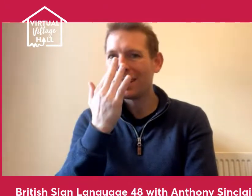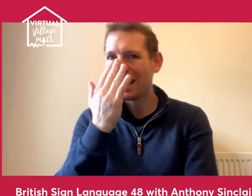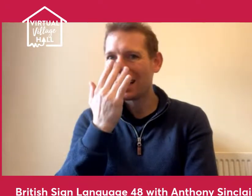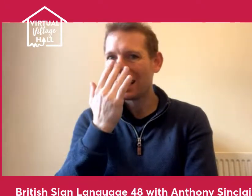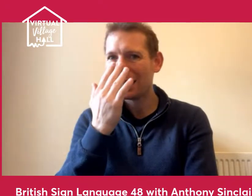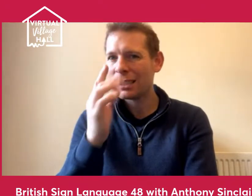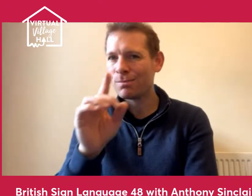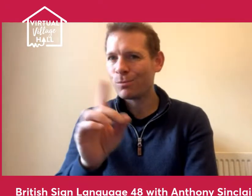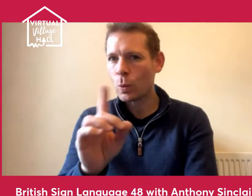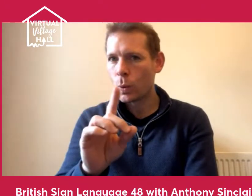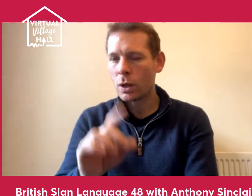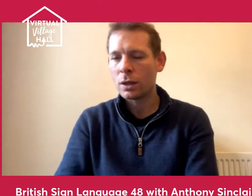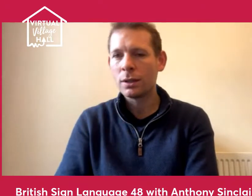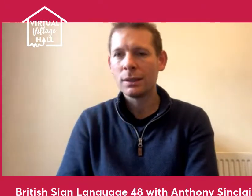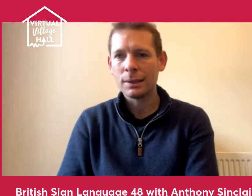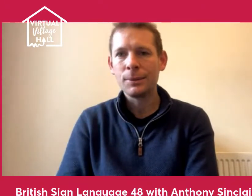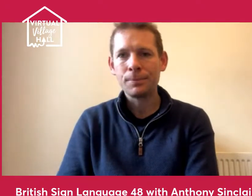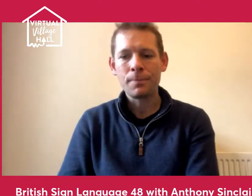mother age is what?